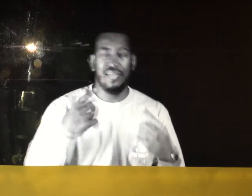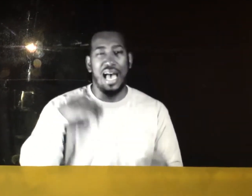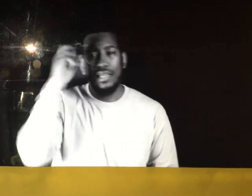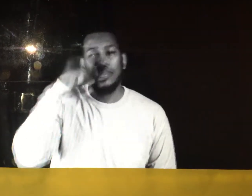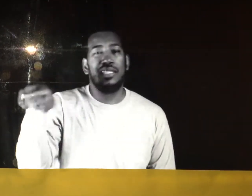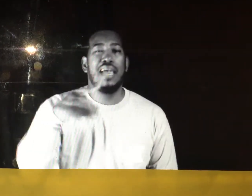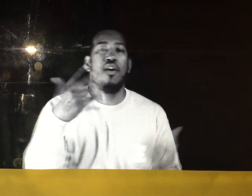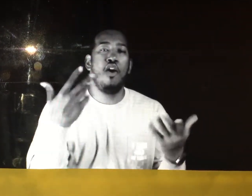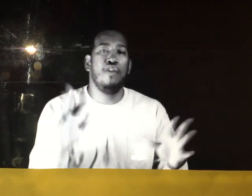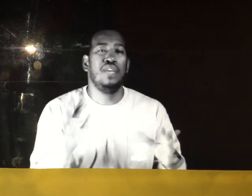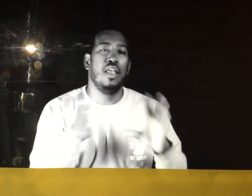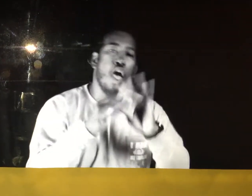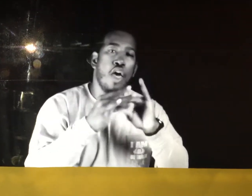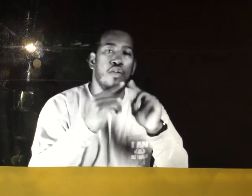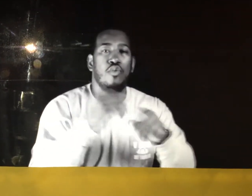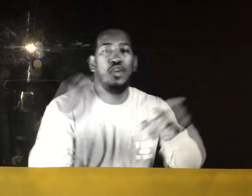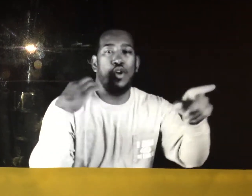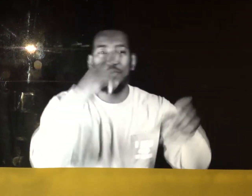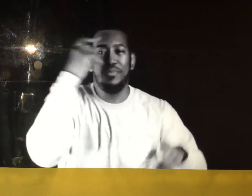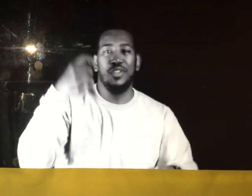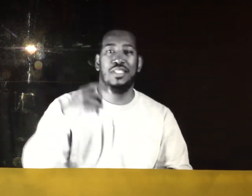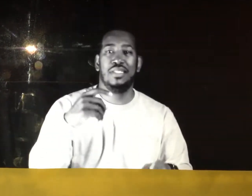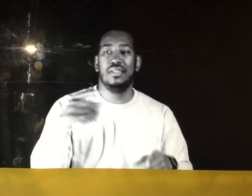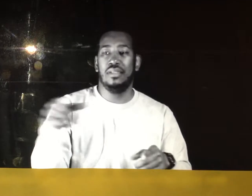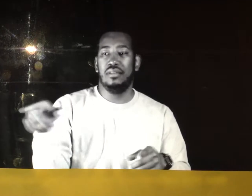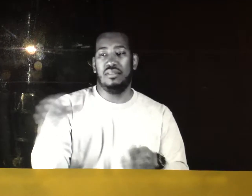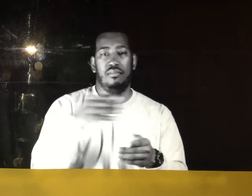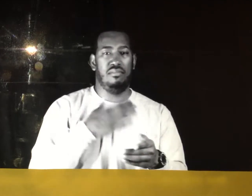here, he's here." And, they were already talking,